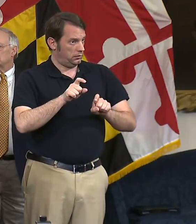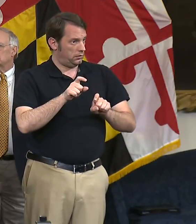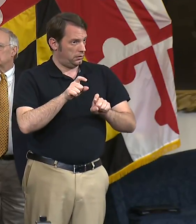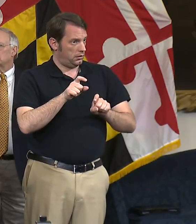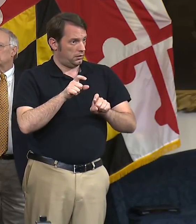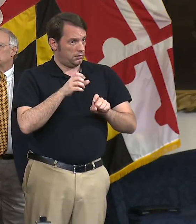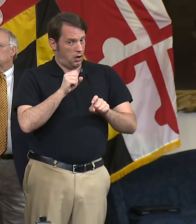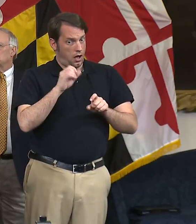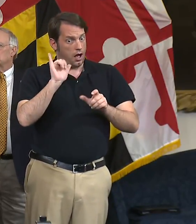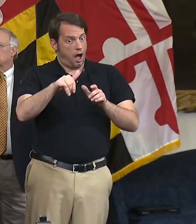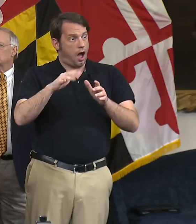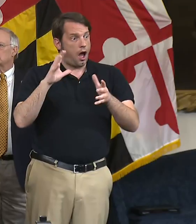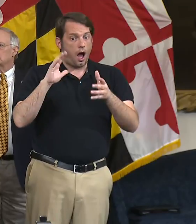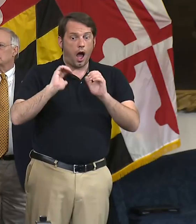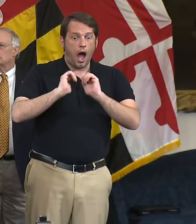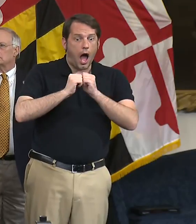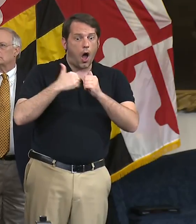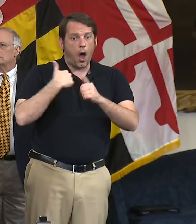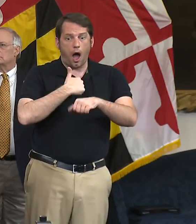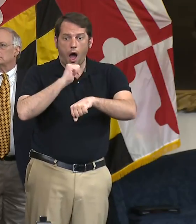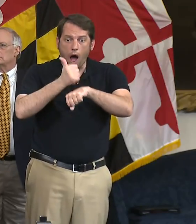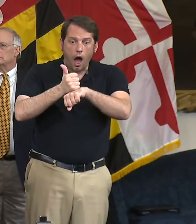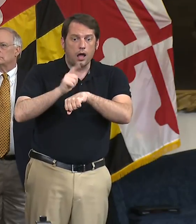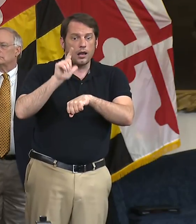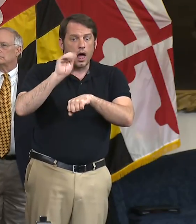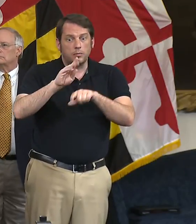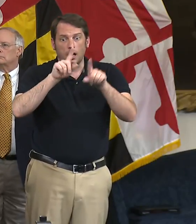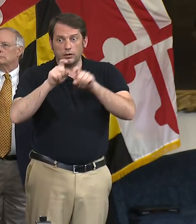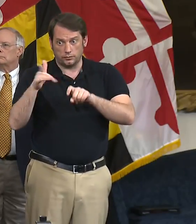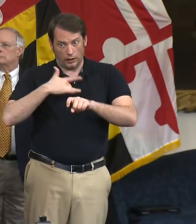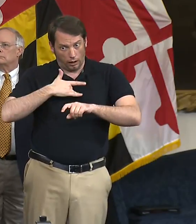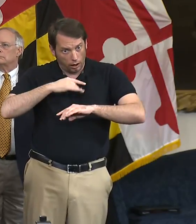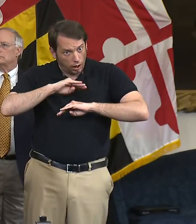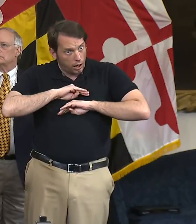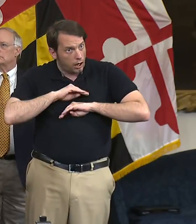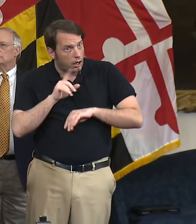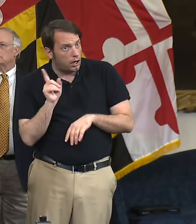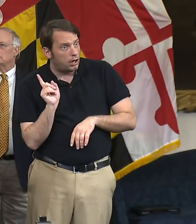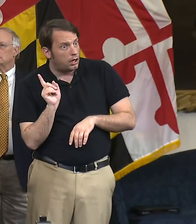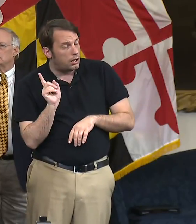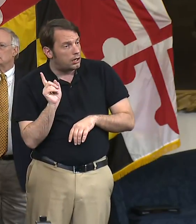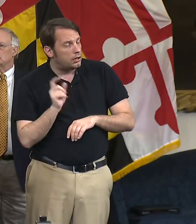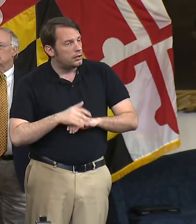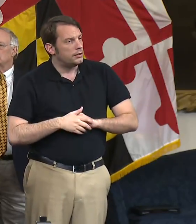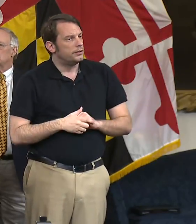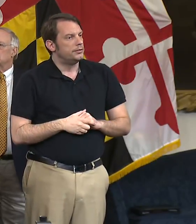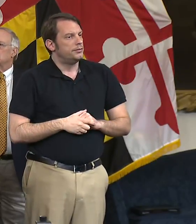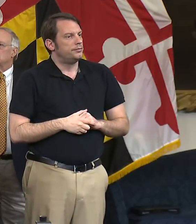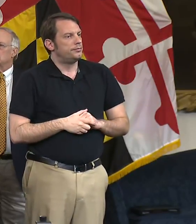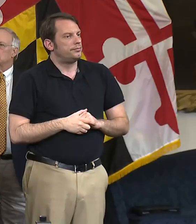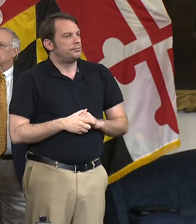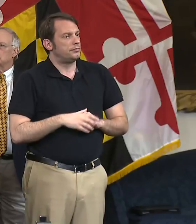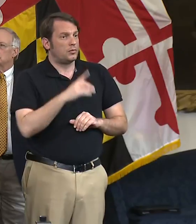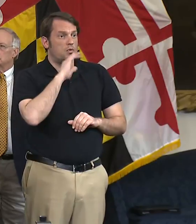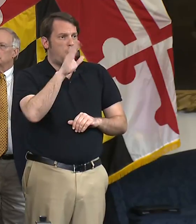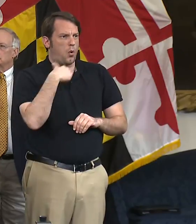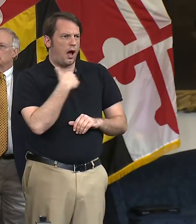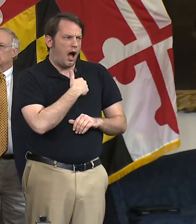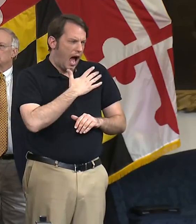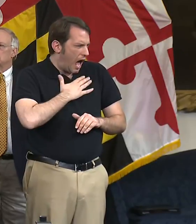Well, that's a great question. And look, we'd be more than willing to try to help anybody we can. But I believe that the CDC, there are other states, I think, that